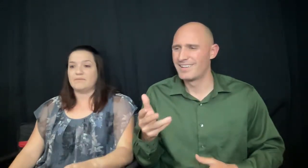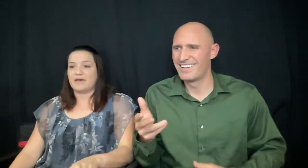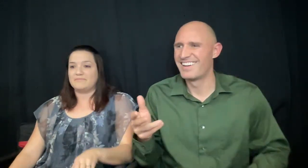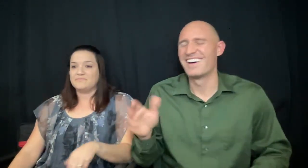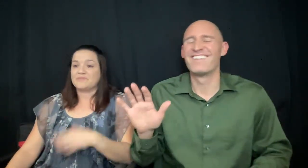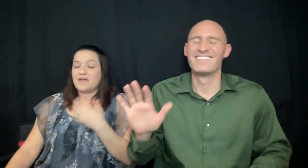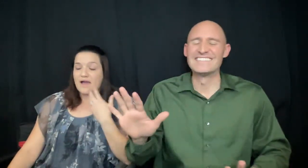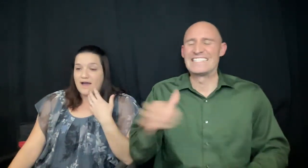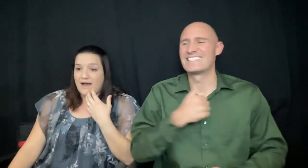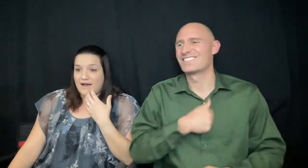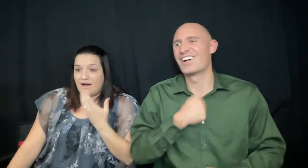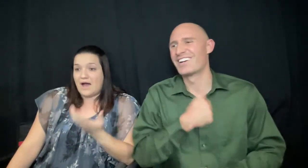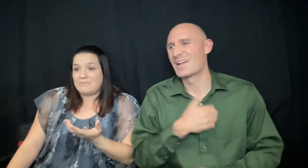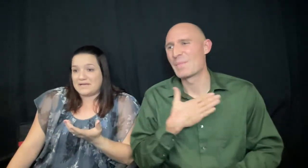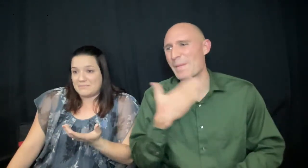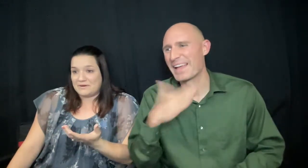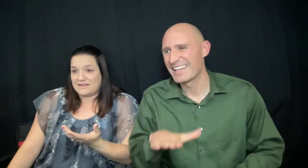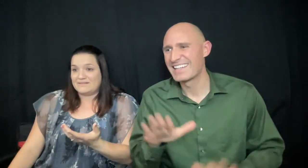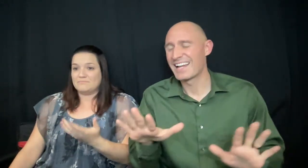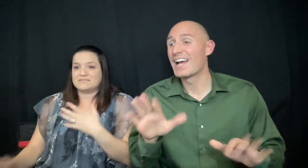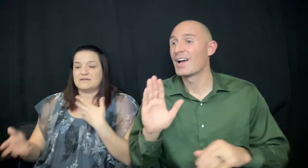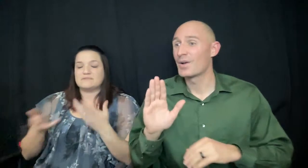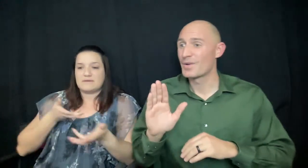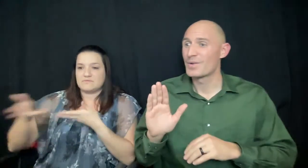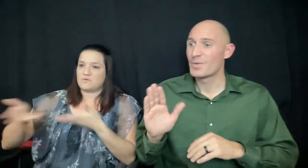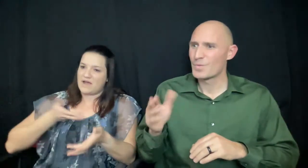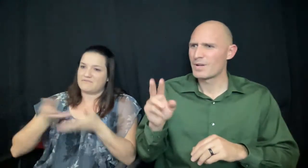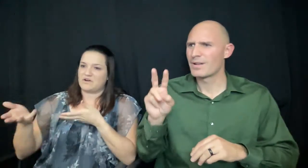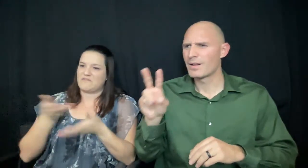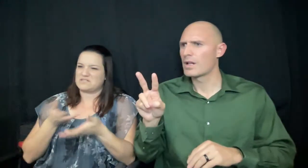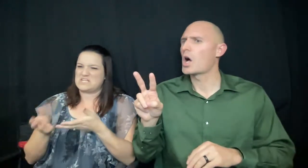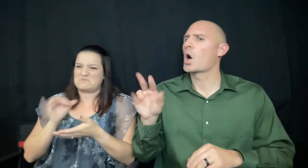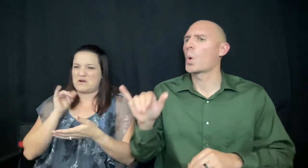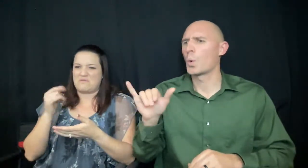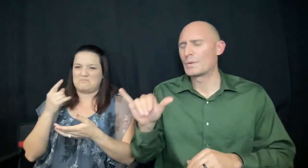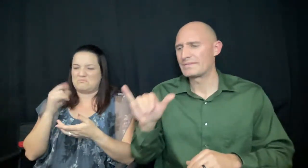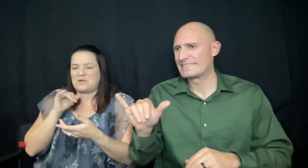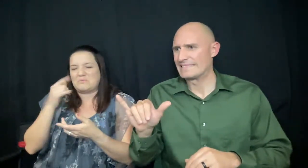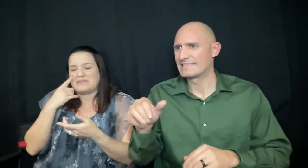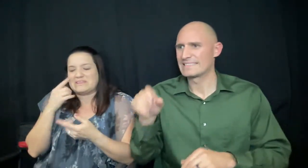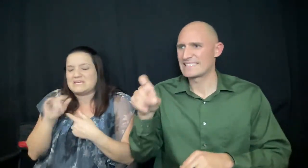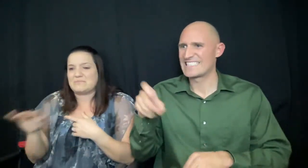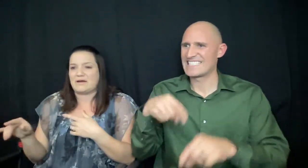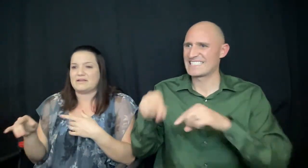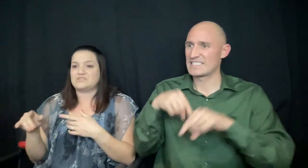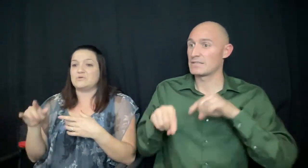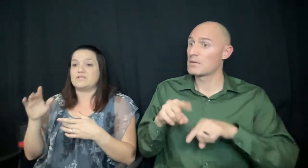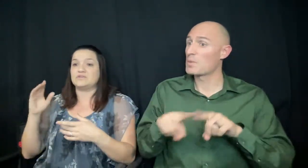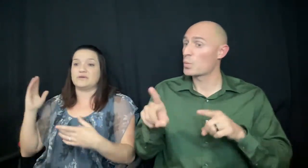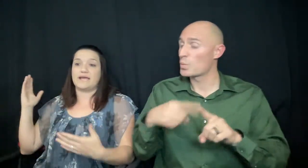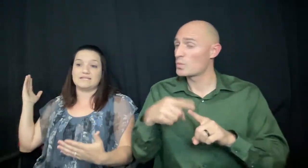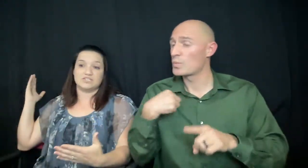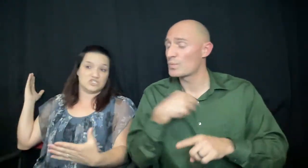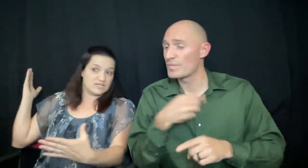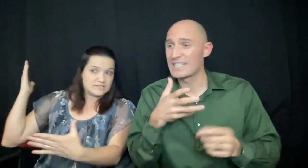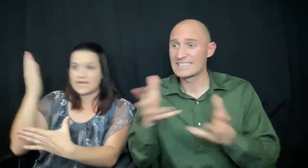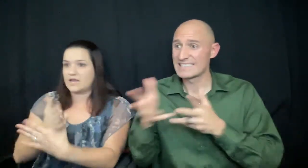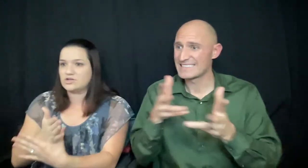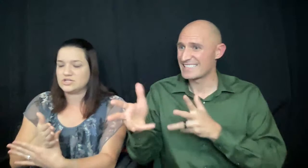bad. I pick up on it. But sometimes when we're having a conversation, we don't really think about it. So it's okay to just interject